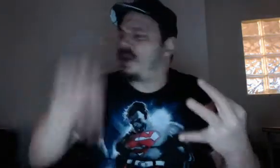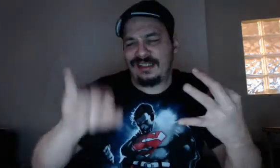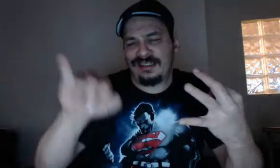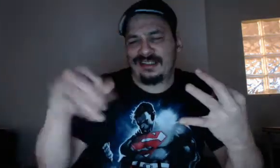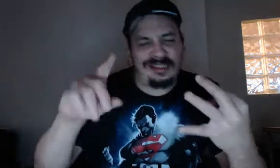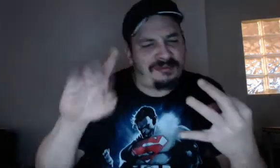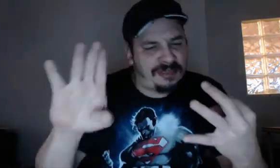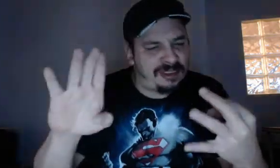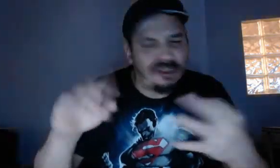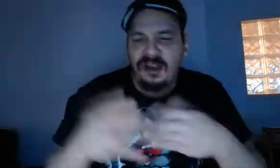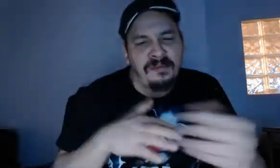is to the future of our society.